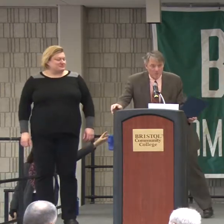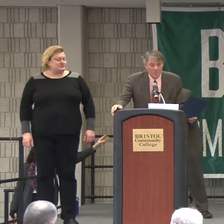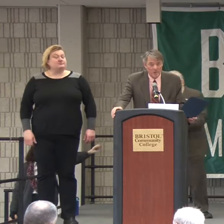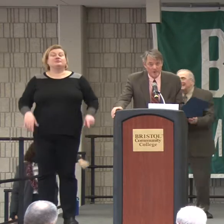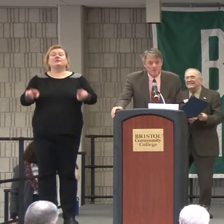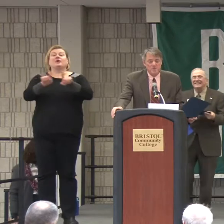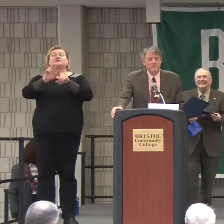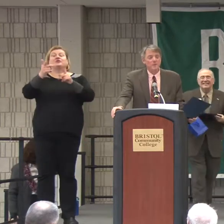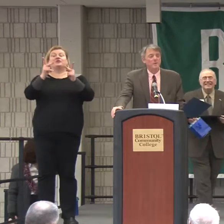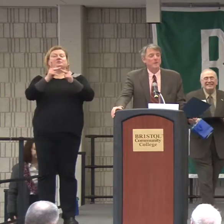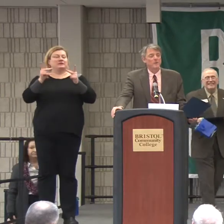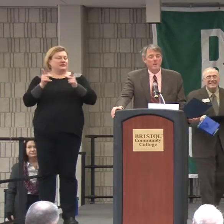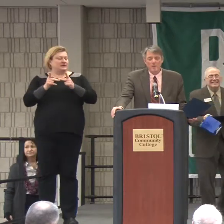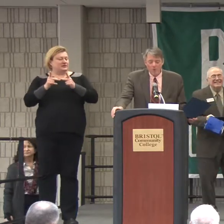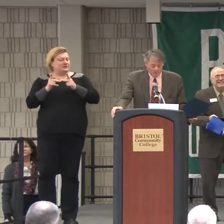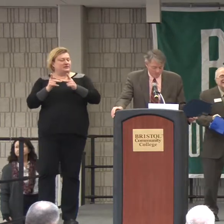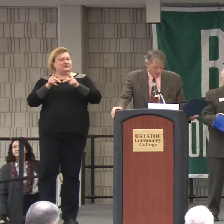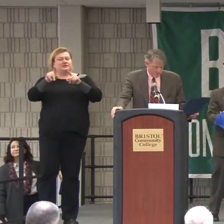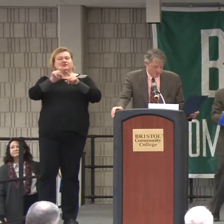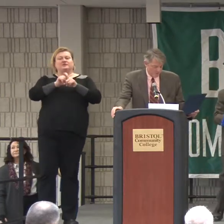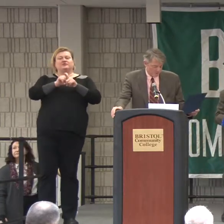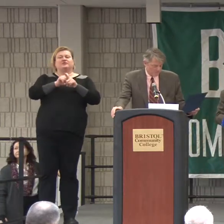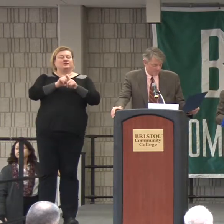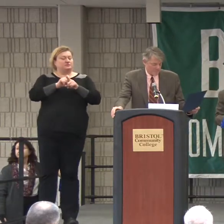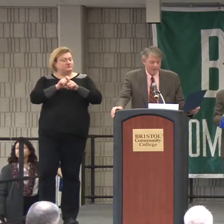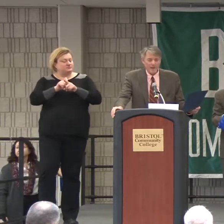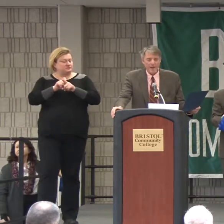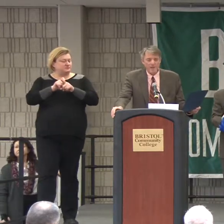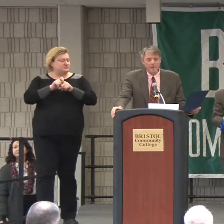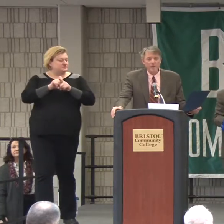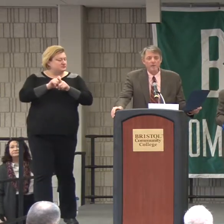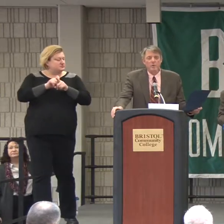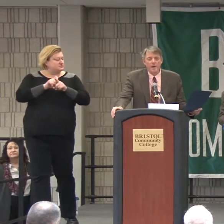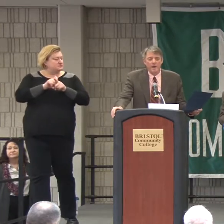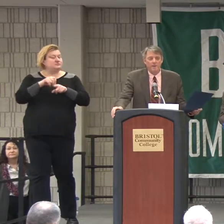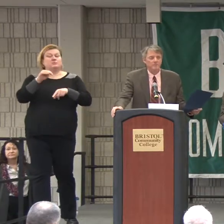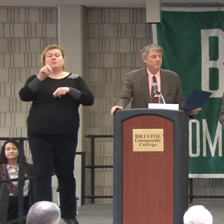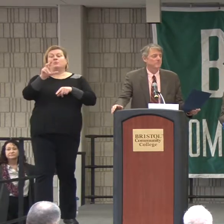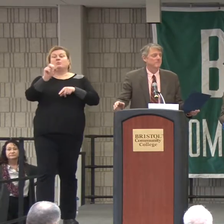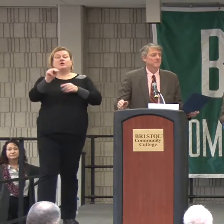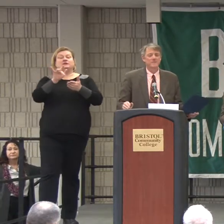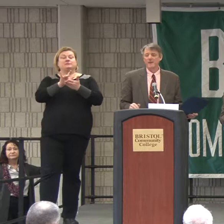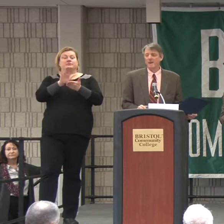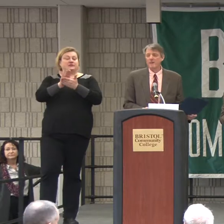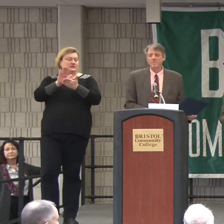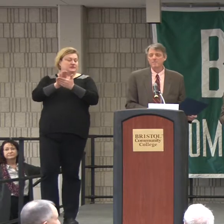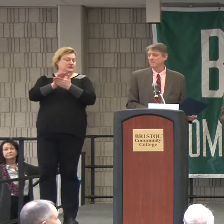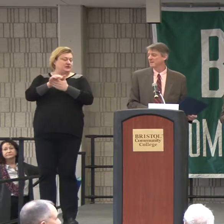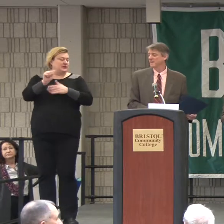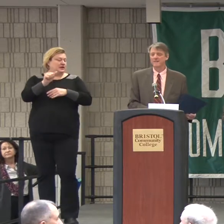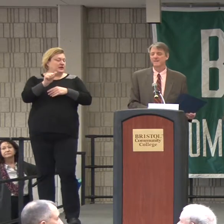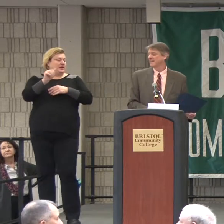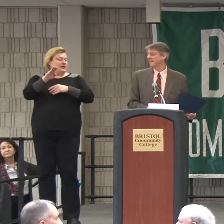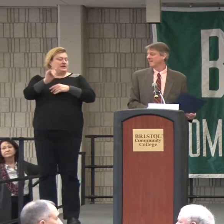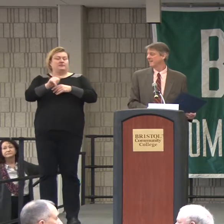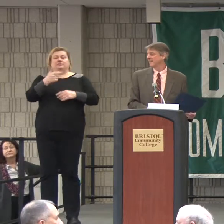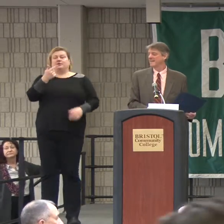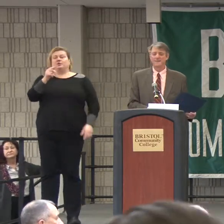Also third place from the Morton Middle School, Amy Lynn Guia. Amy?